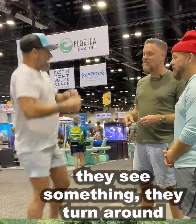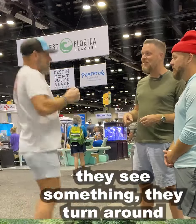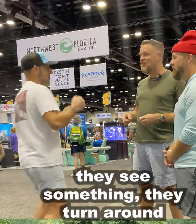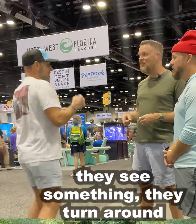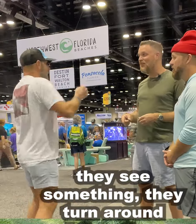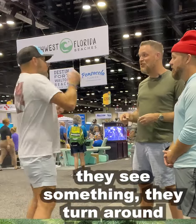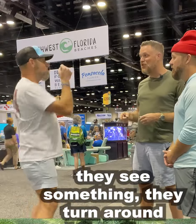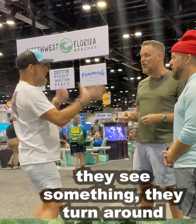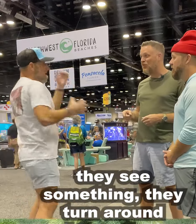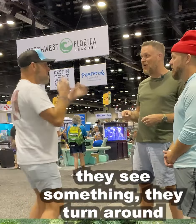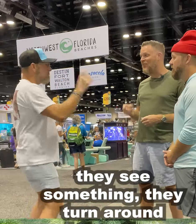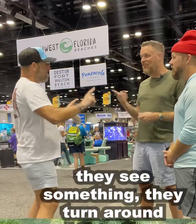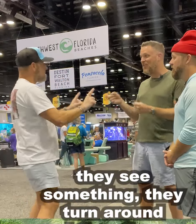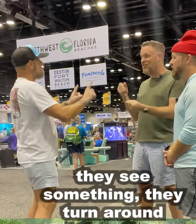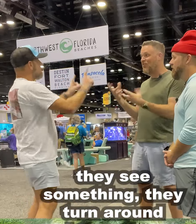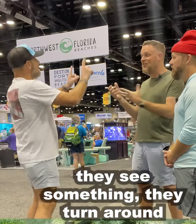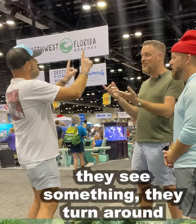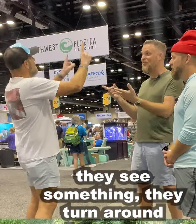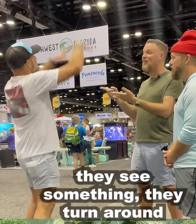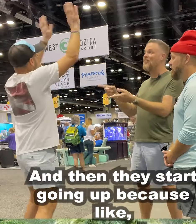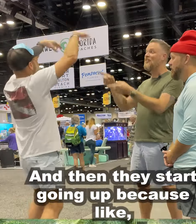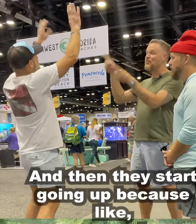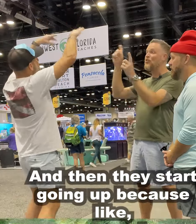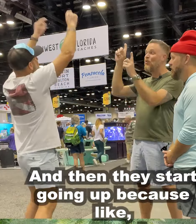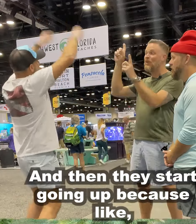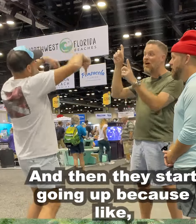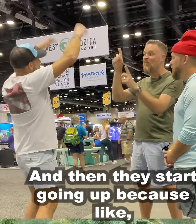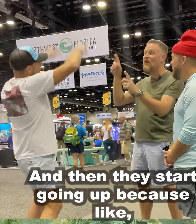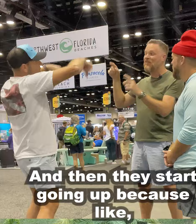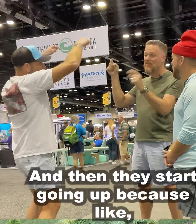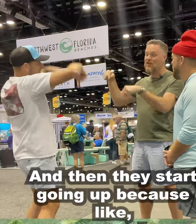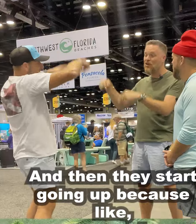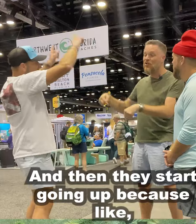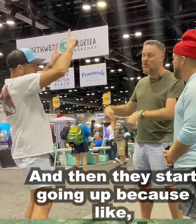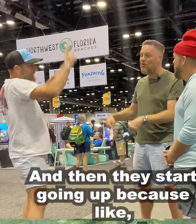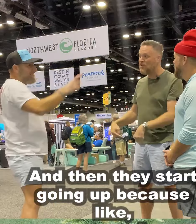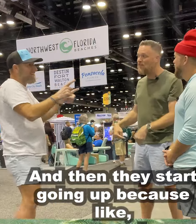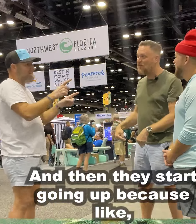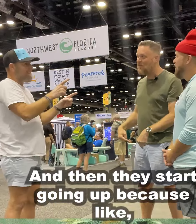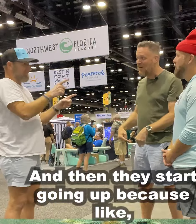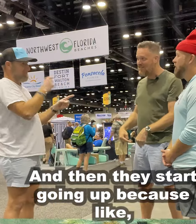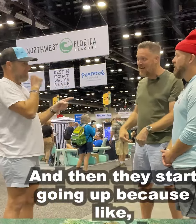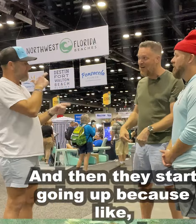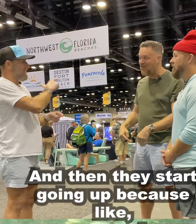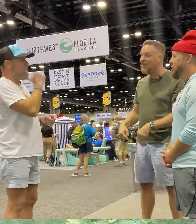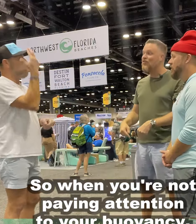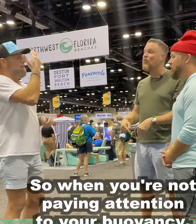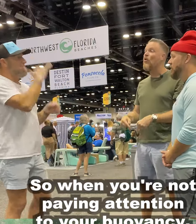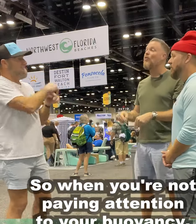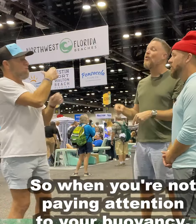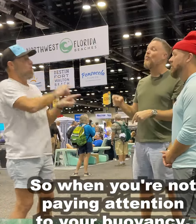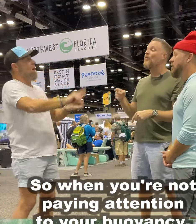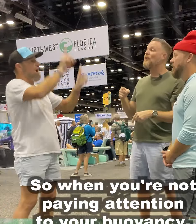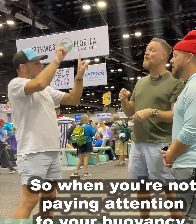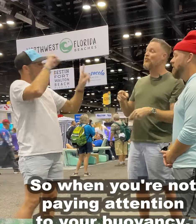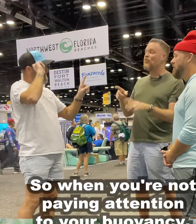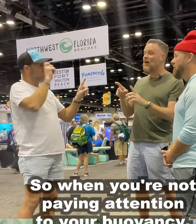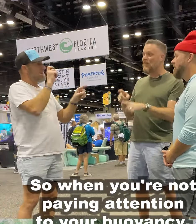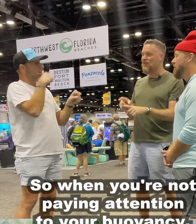see something, they turn around and then they go like this, right? And then they start going up. Because they're no, no, no, no. Keep coming back down. So when you're not paying